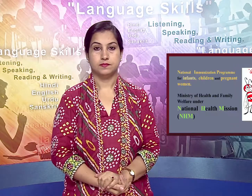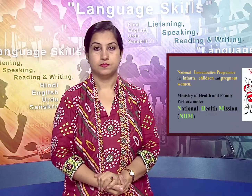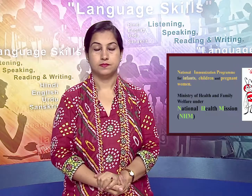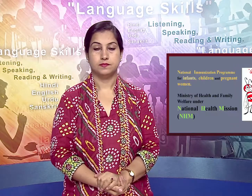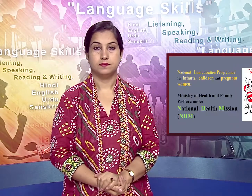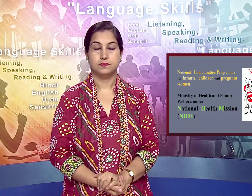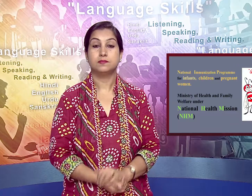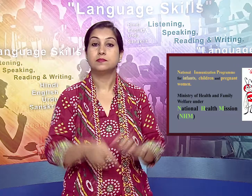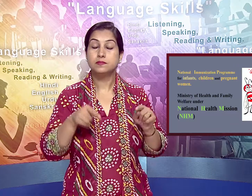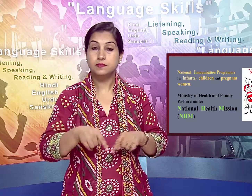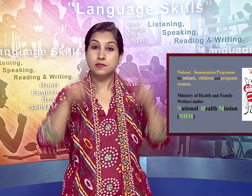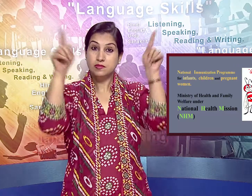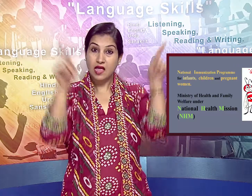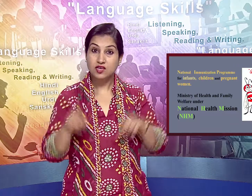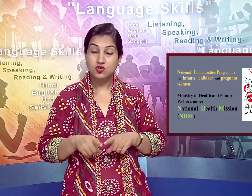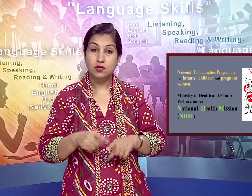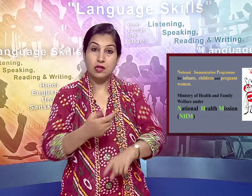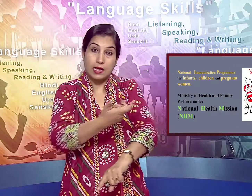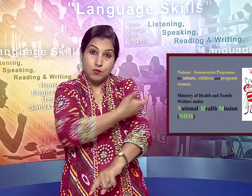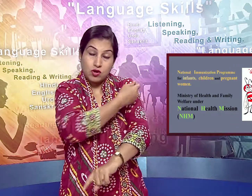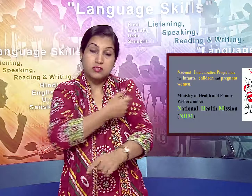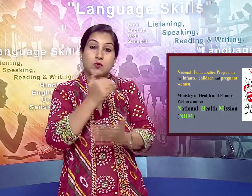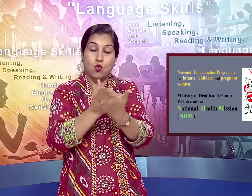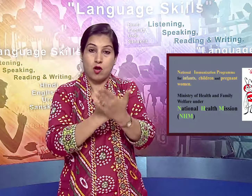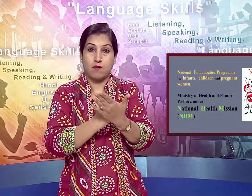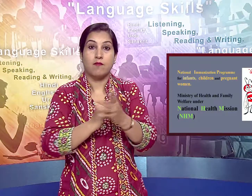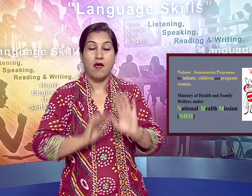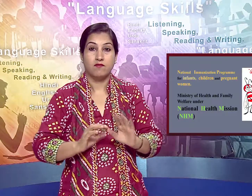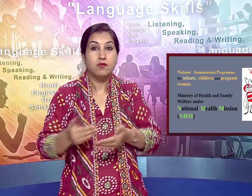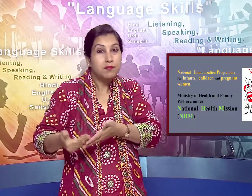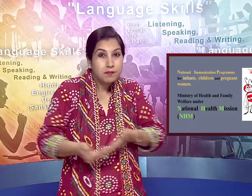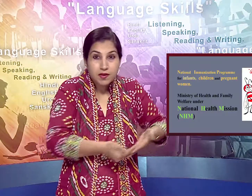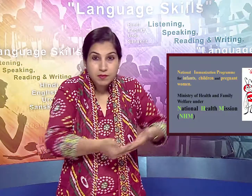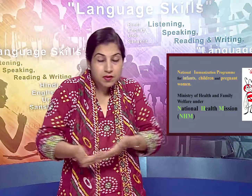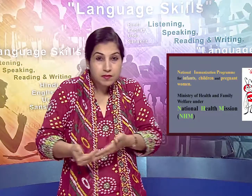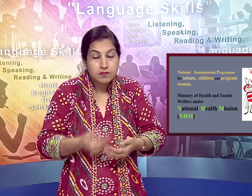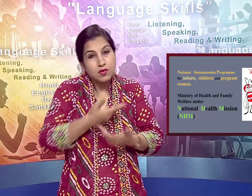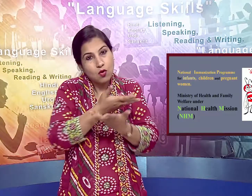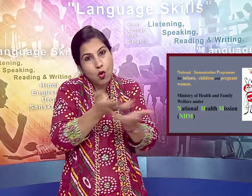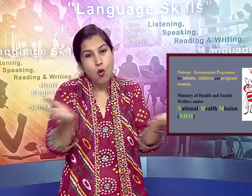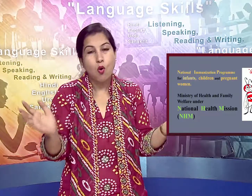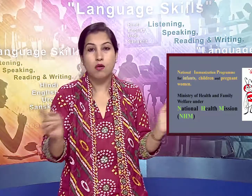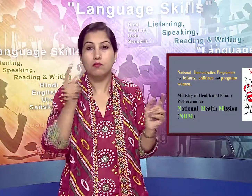There is National Immunization Program for infants, children, and pregnant